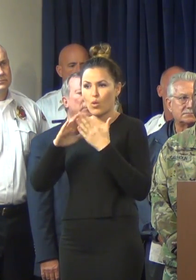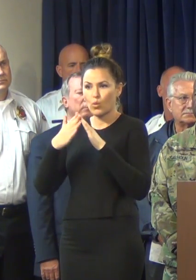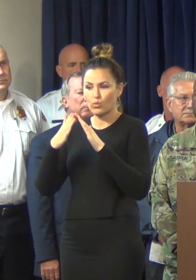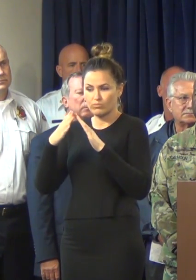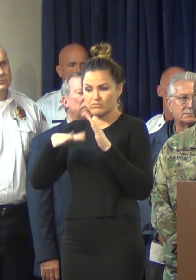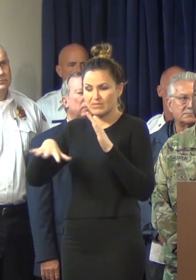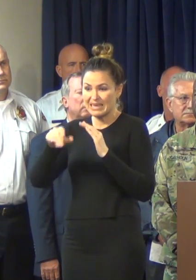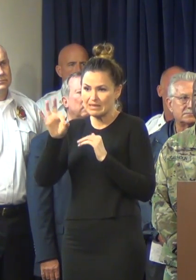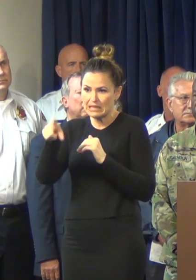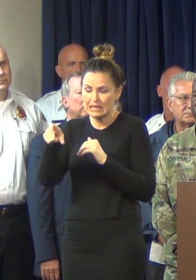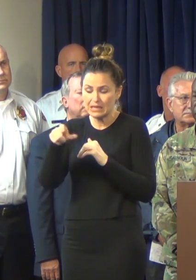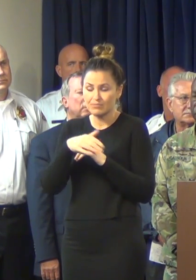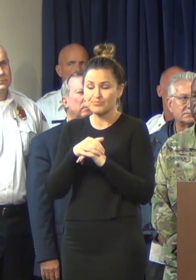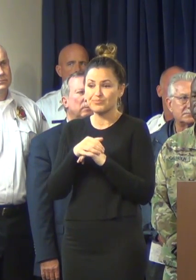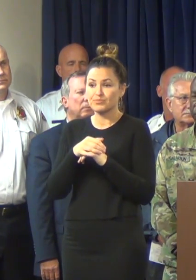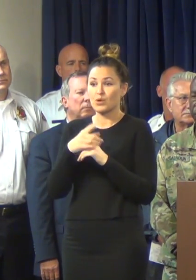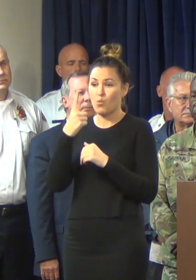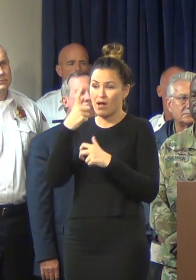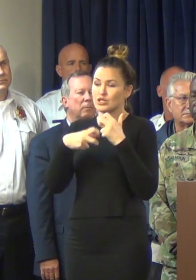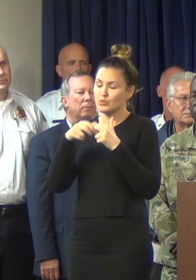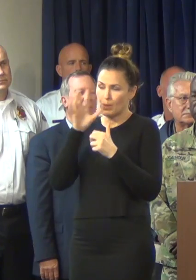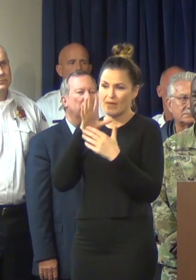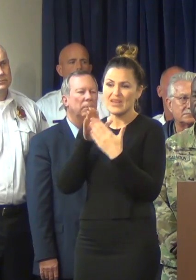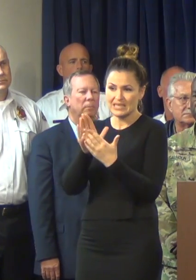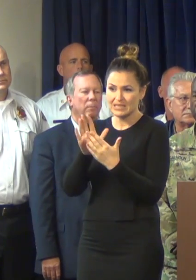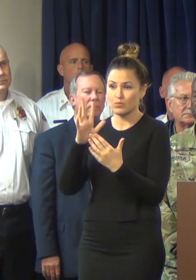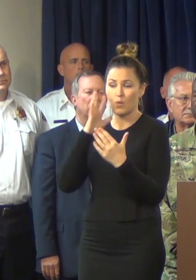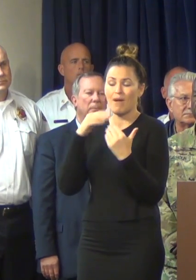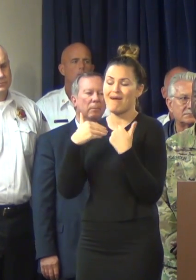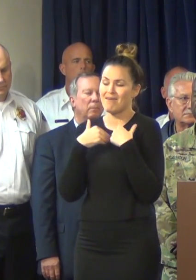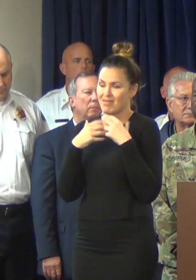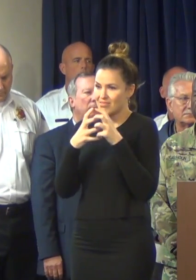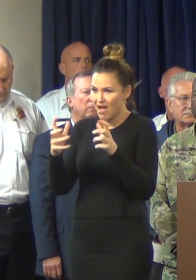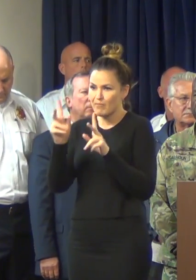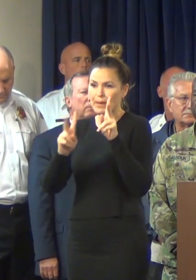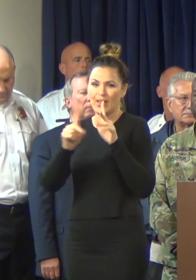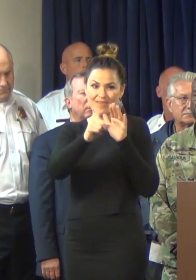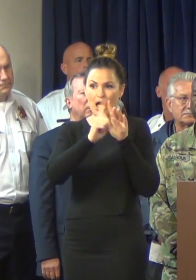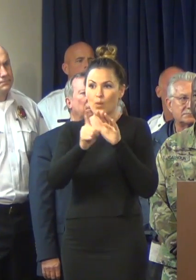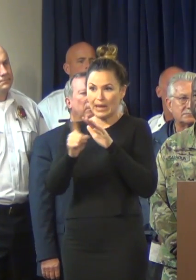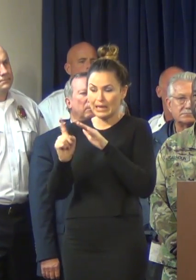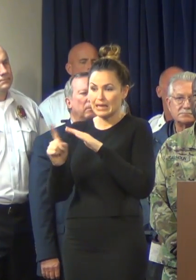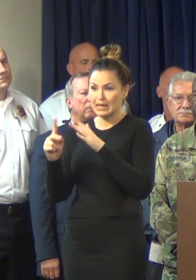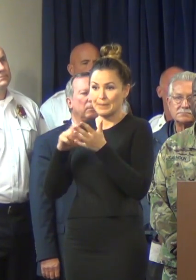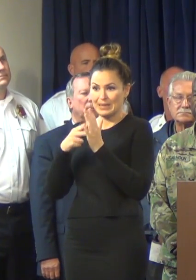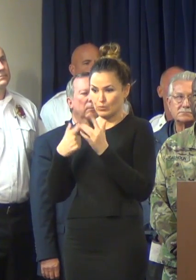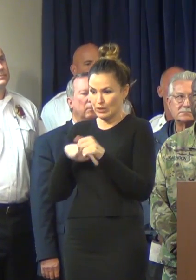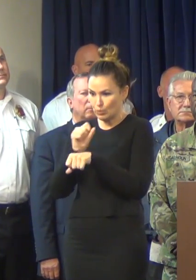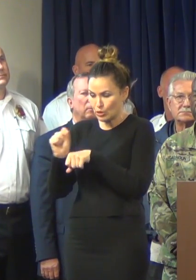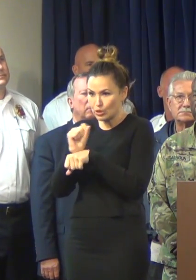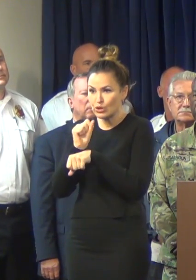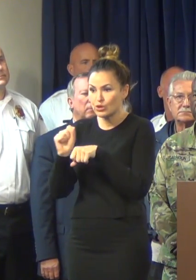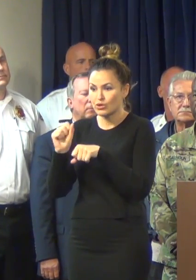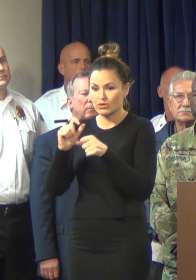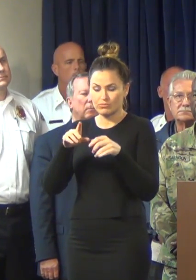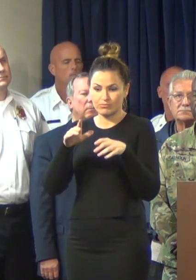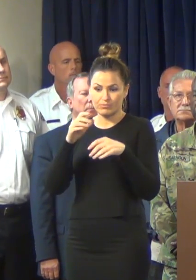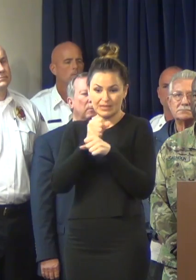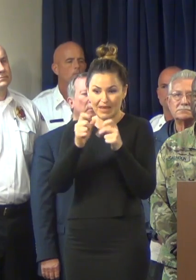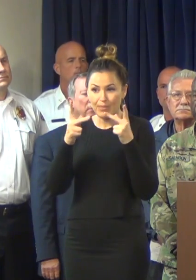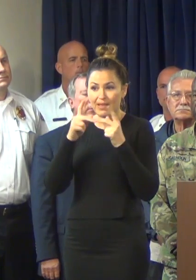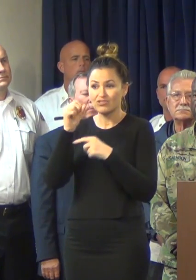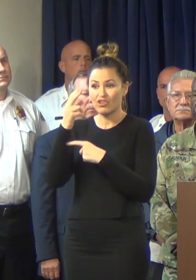need it. One of the issues we're going to deal with, we're going to have a lot of people evacuating, so we're working diligently to get these shelters open and